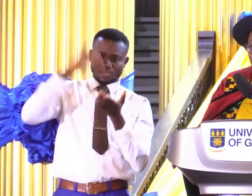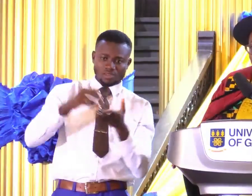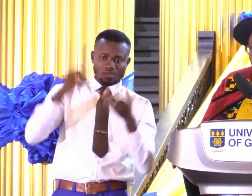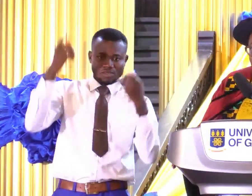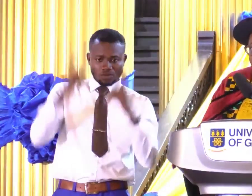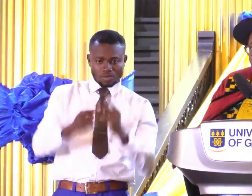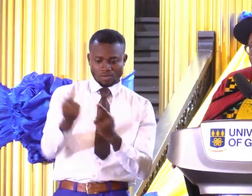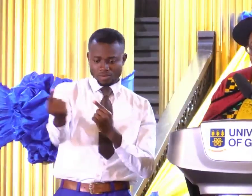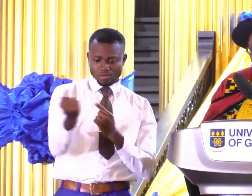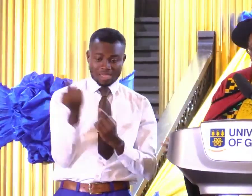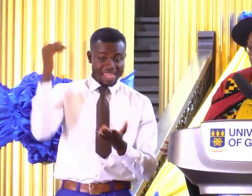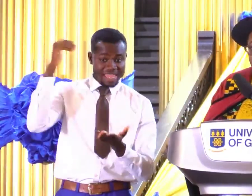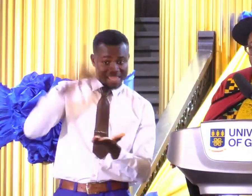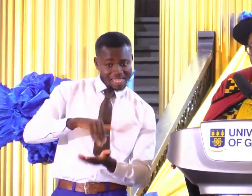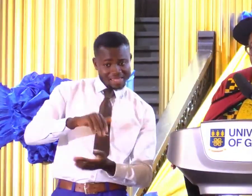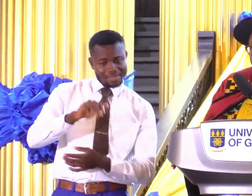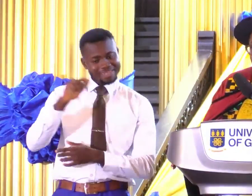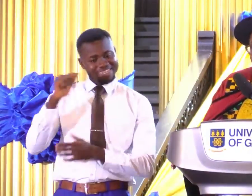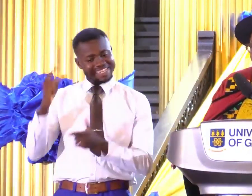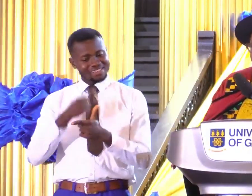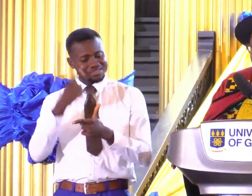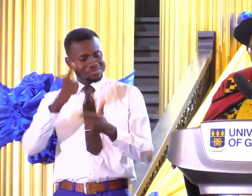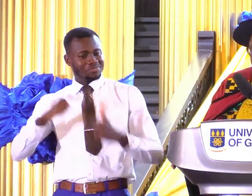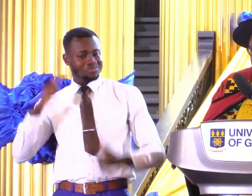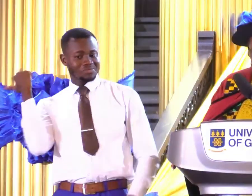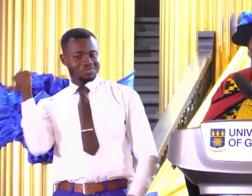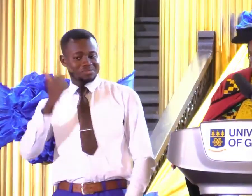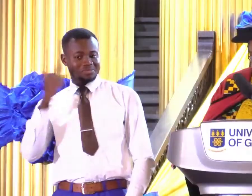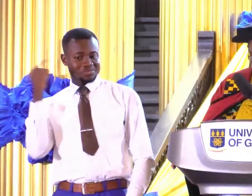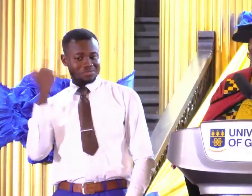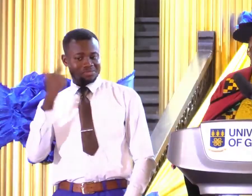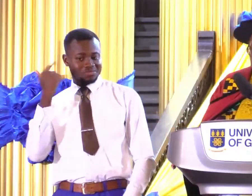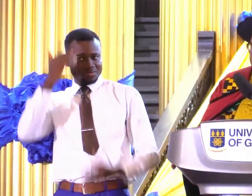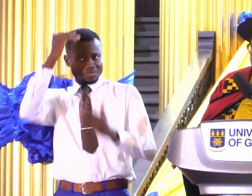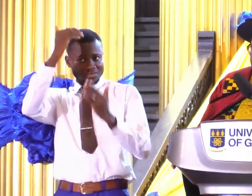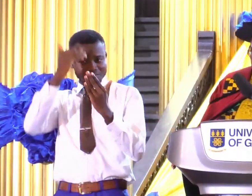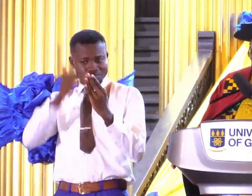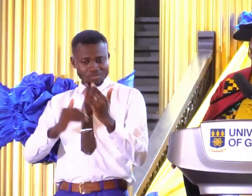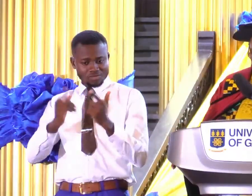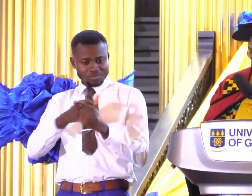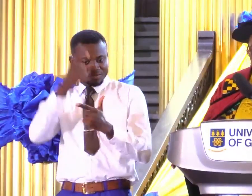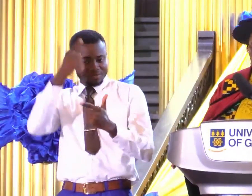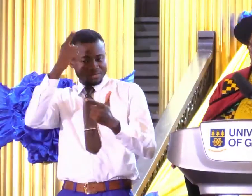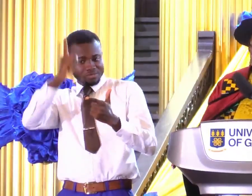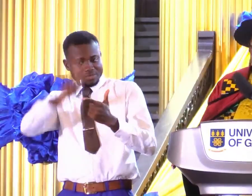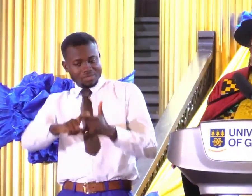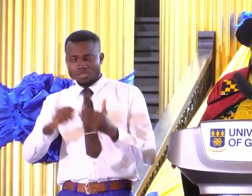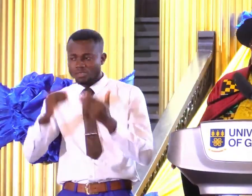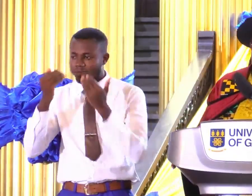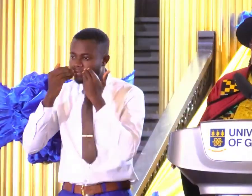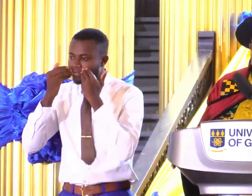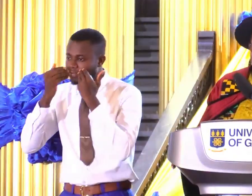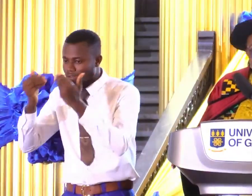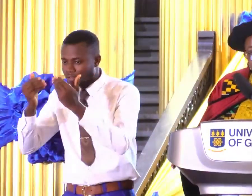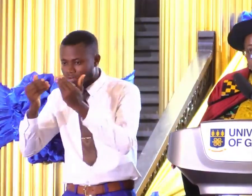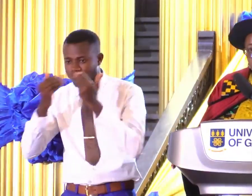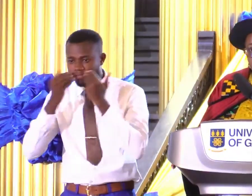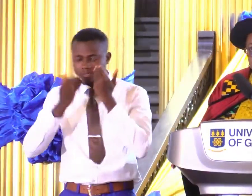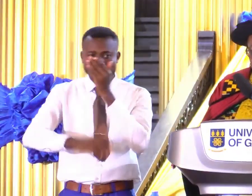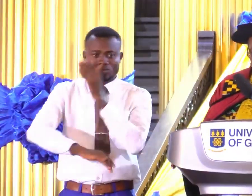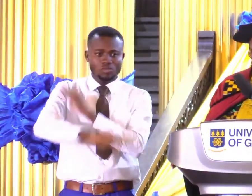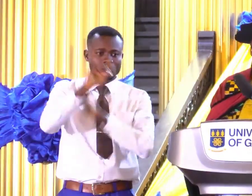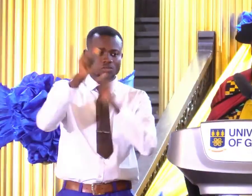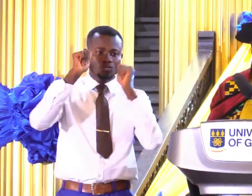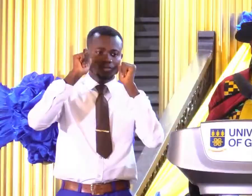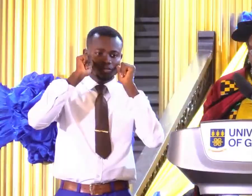our next lecture series for the next session. Thank you. May God bless you, and do have a good